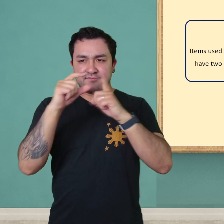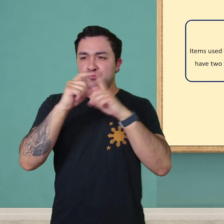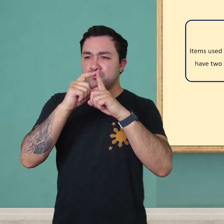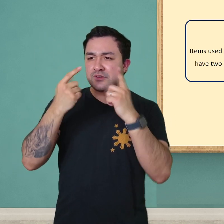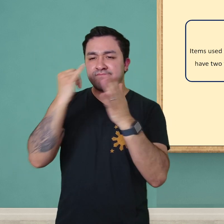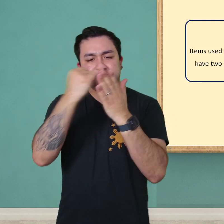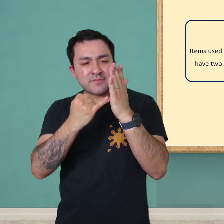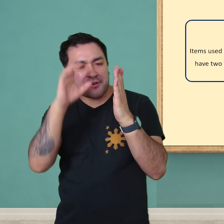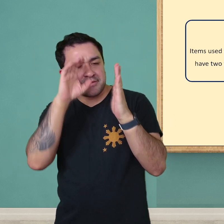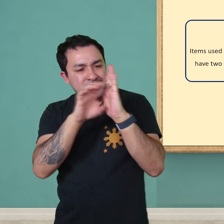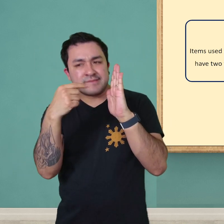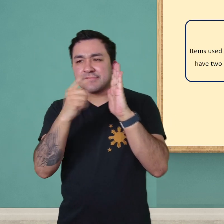connected.